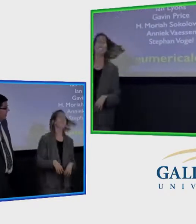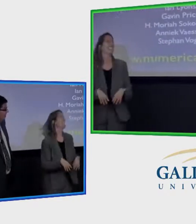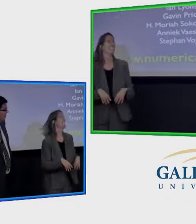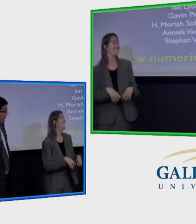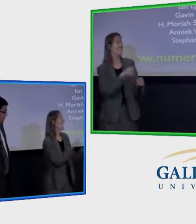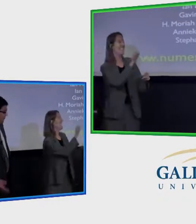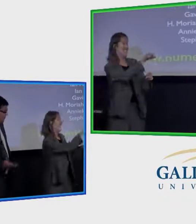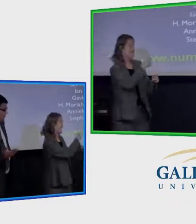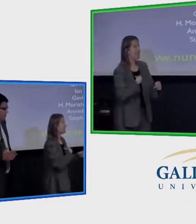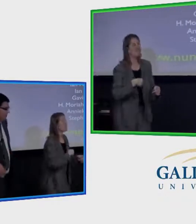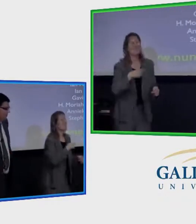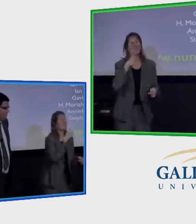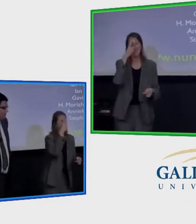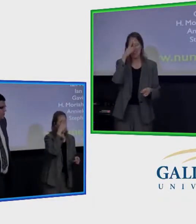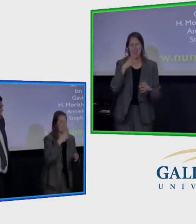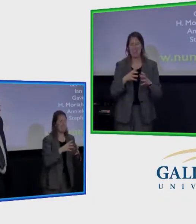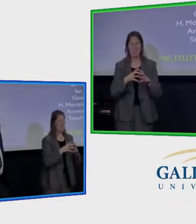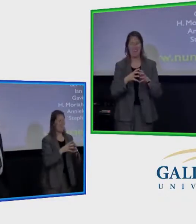say again.